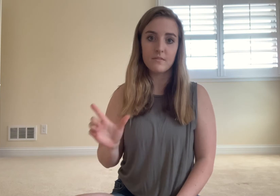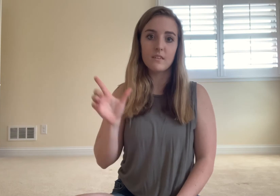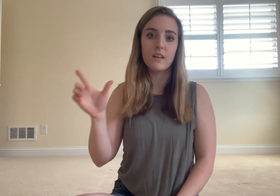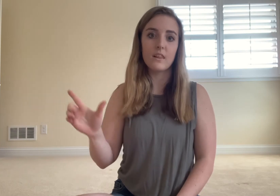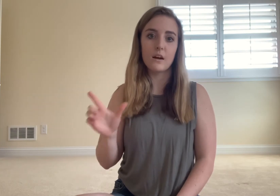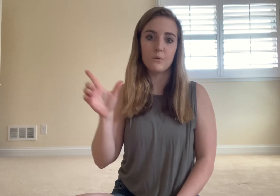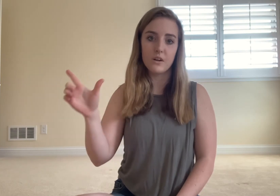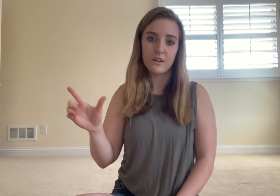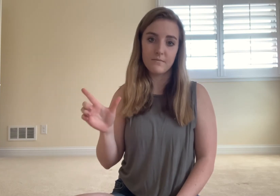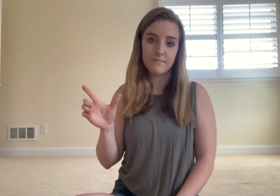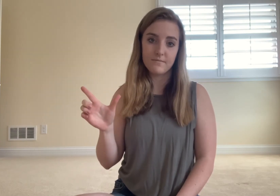Library.